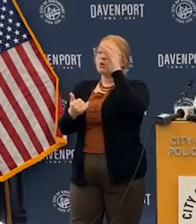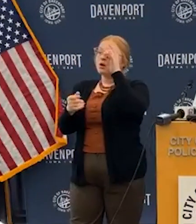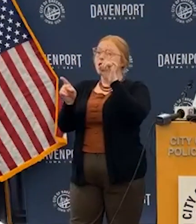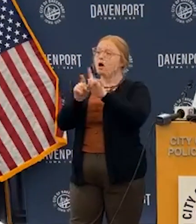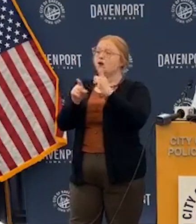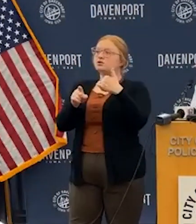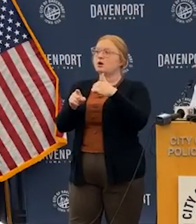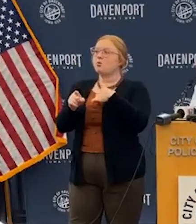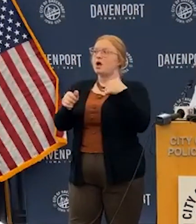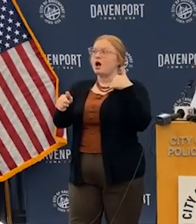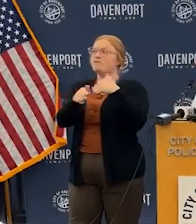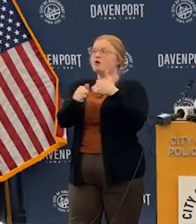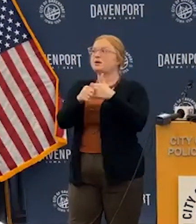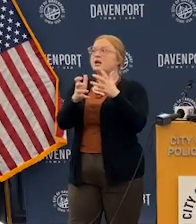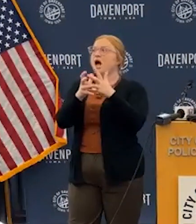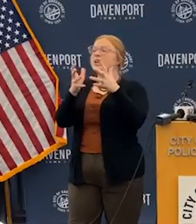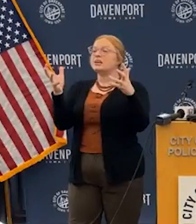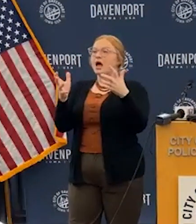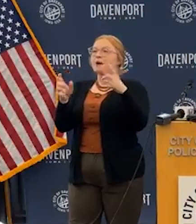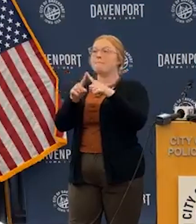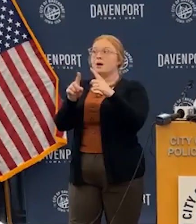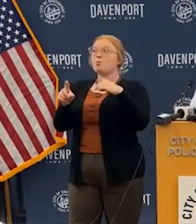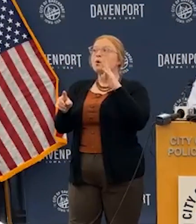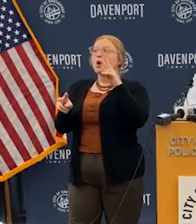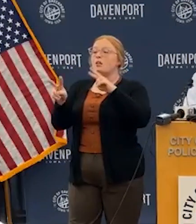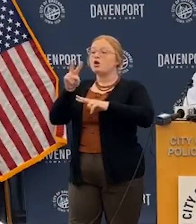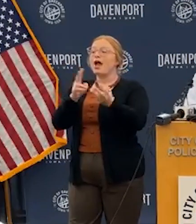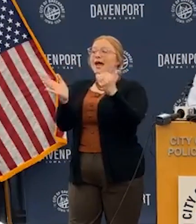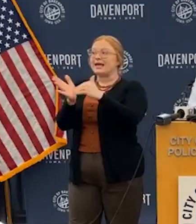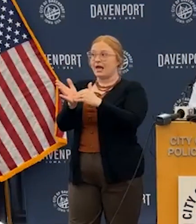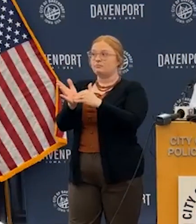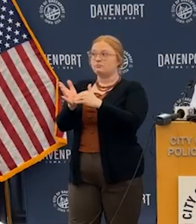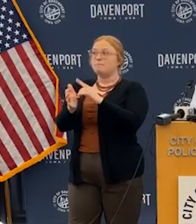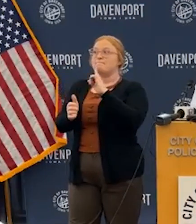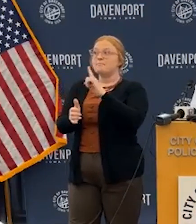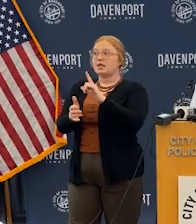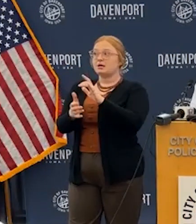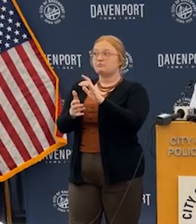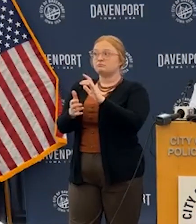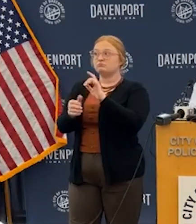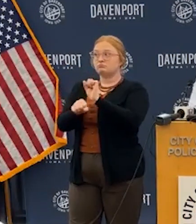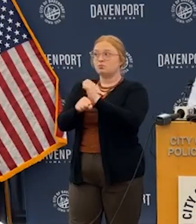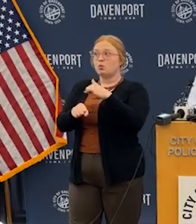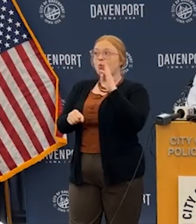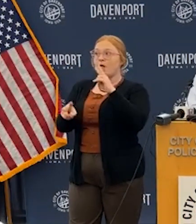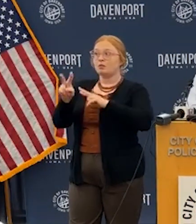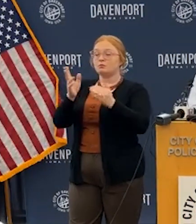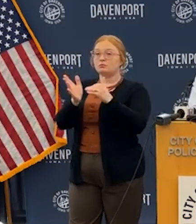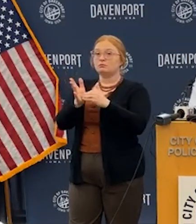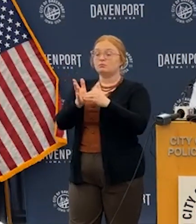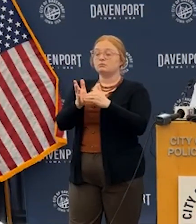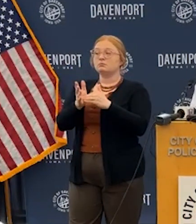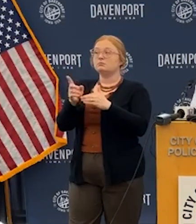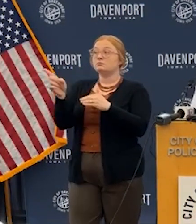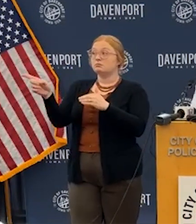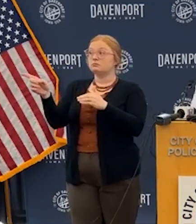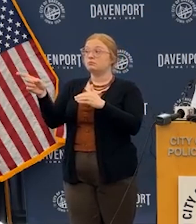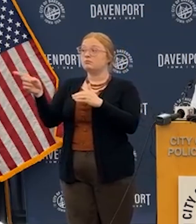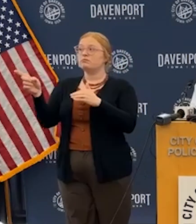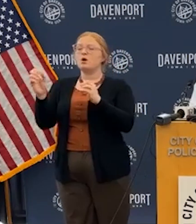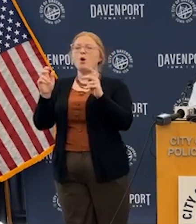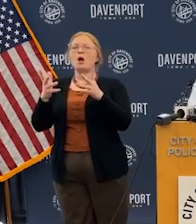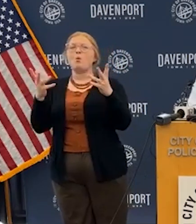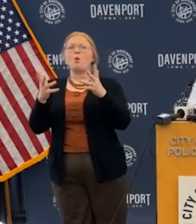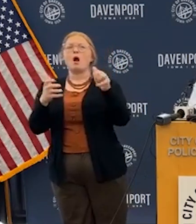again. Absolutely. Ma'am. What other or additional disrepair or lack